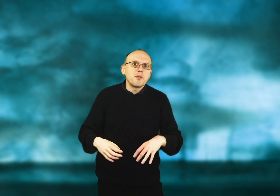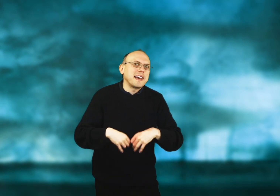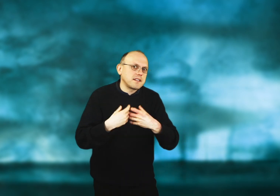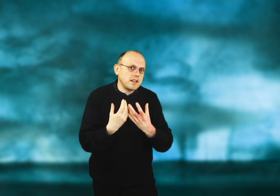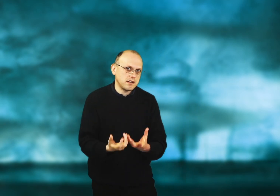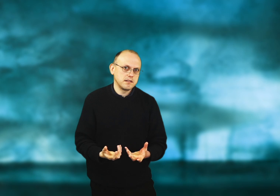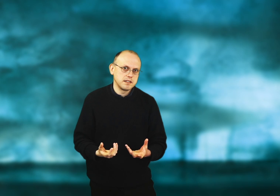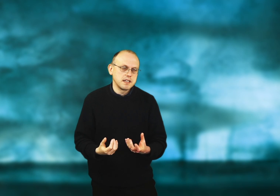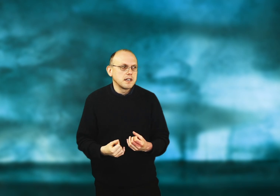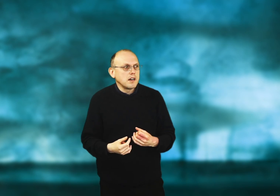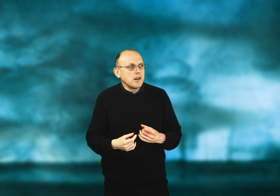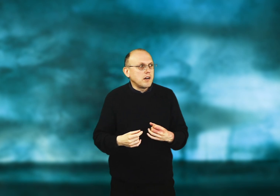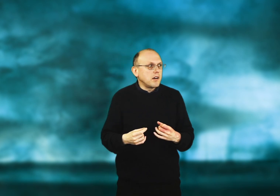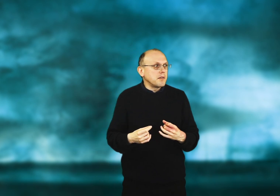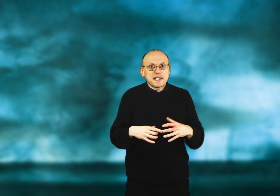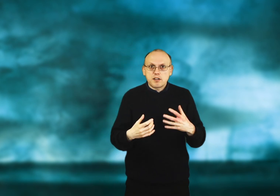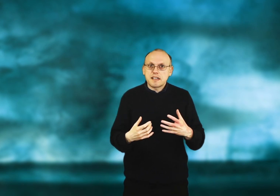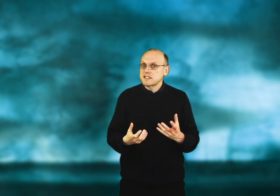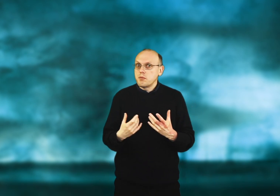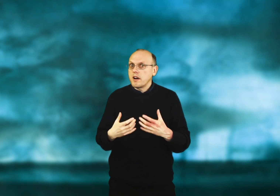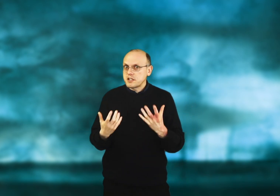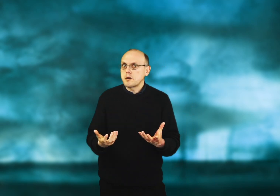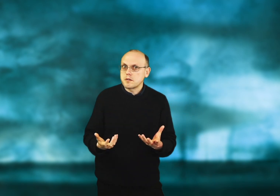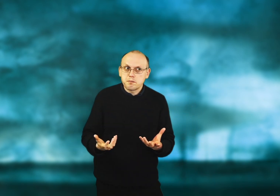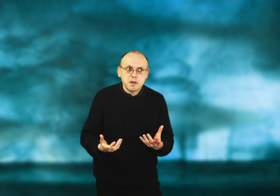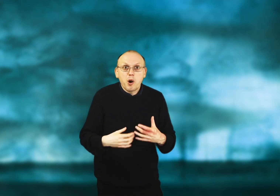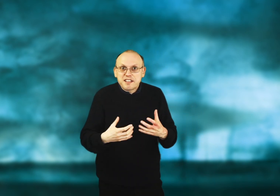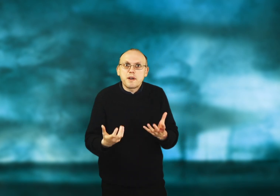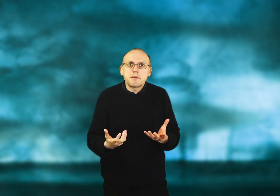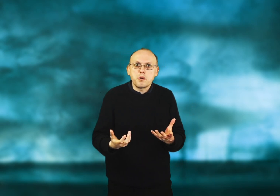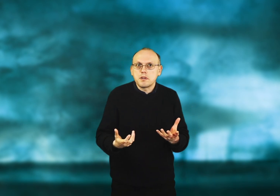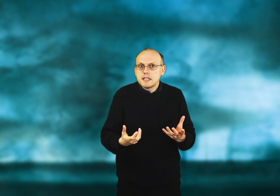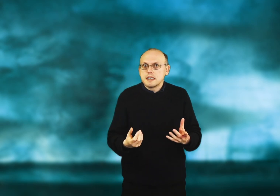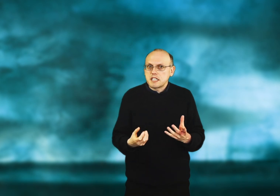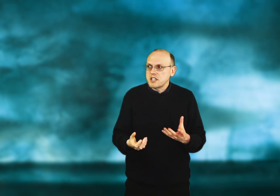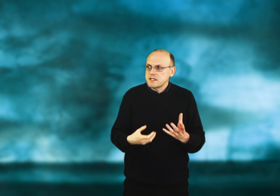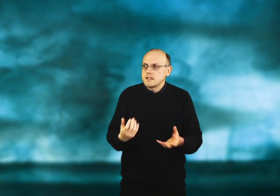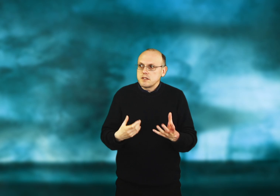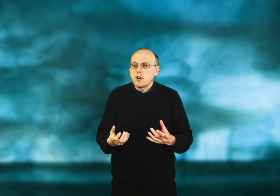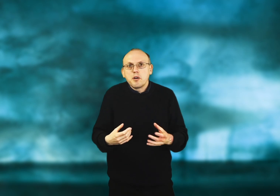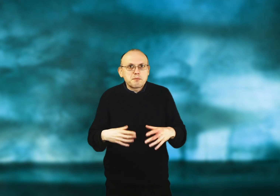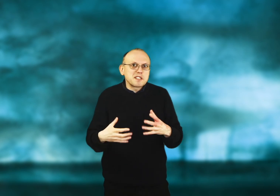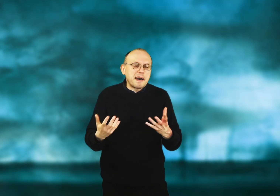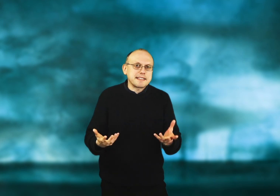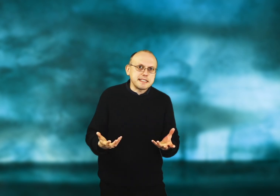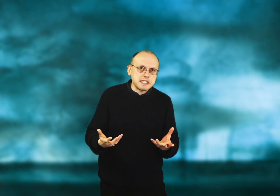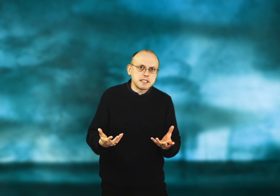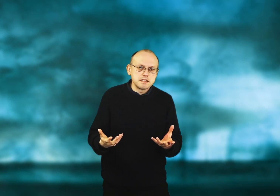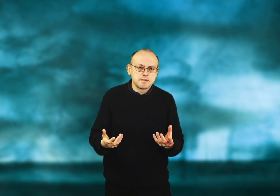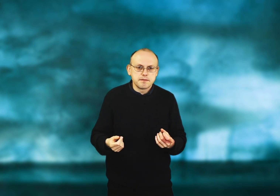better, or makes your text more enjoyable. It's just, a bit more spicy.